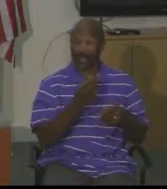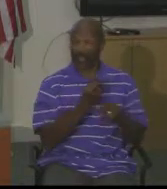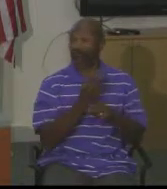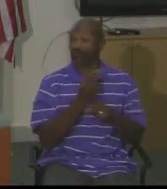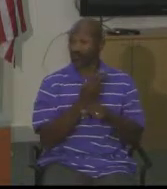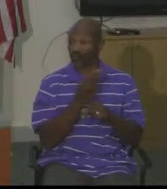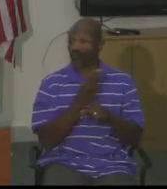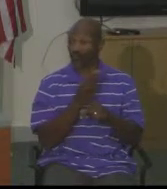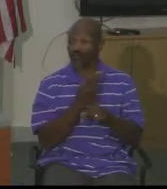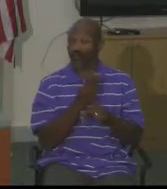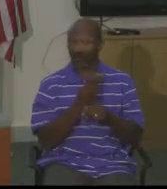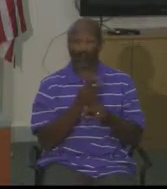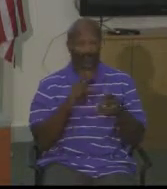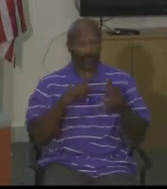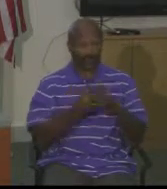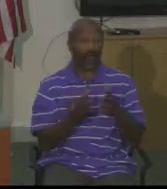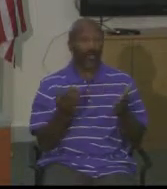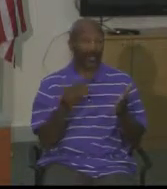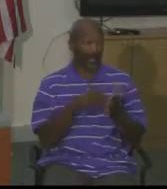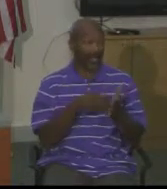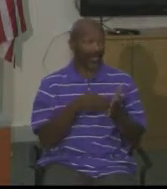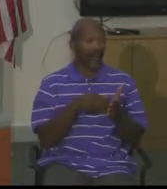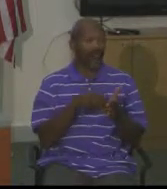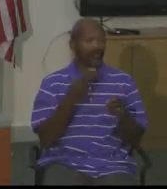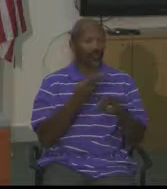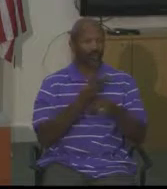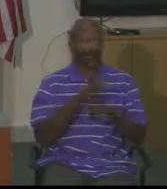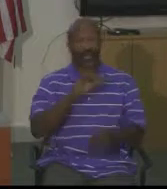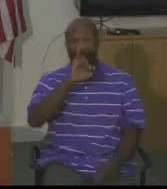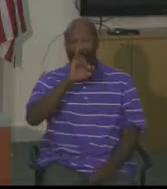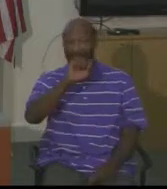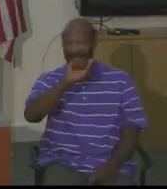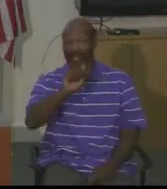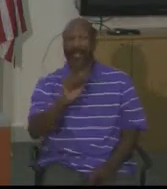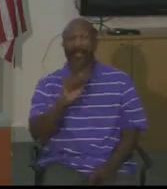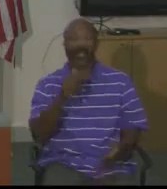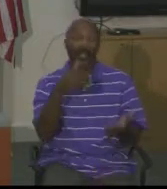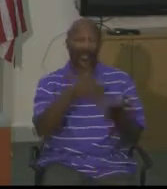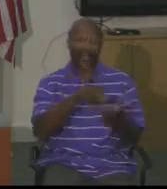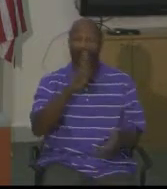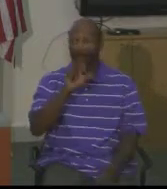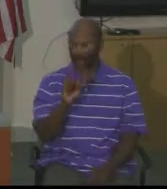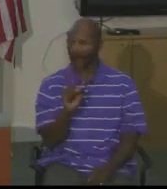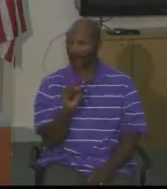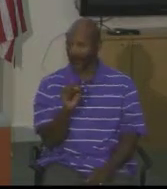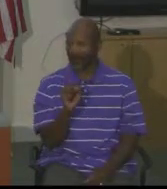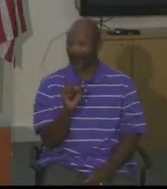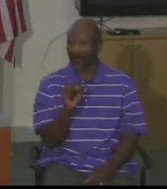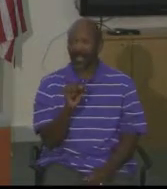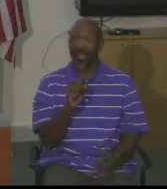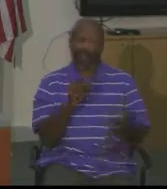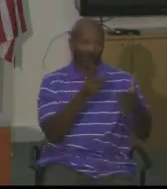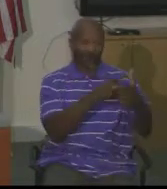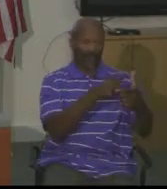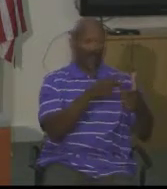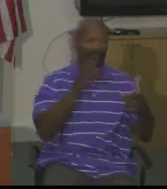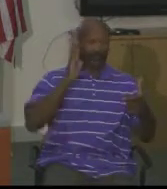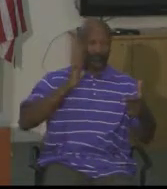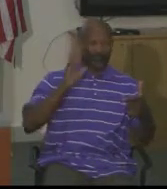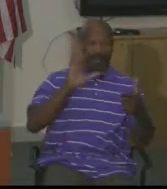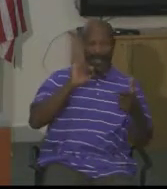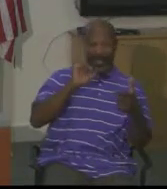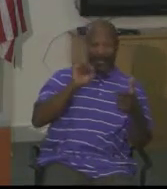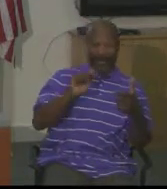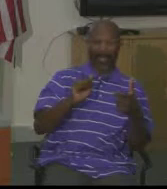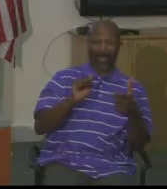they went back and started using ISA bus again. So the ISA bus existed, and it didn't exist at